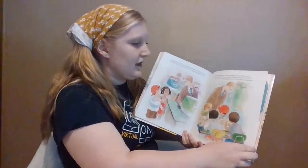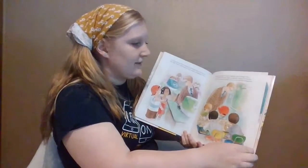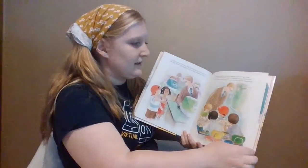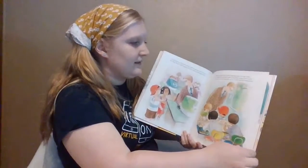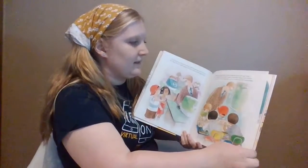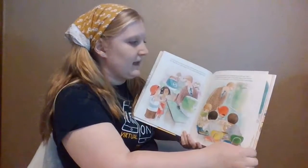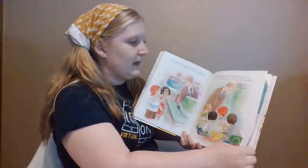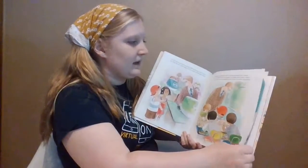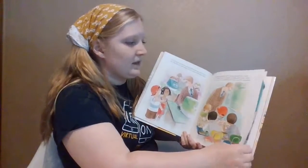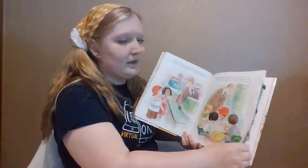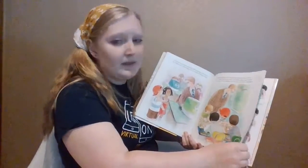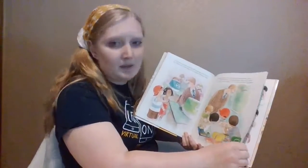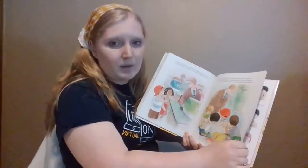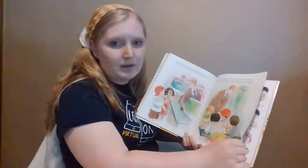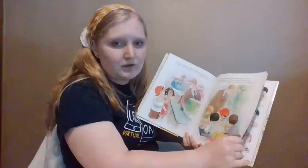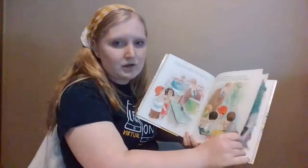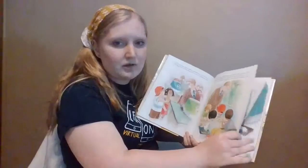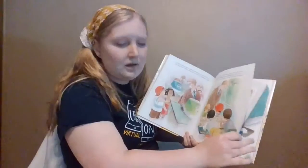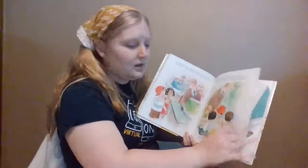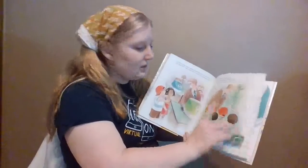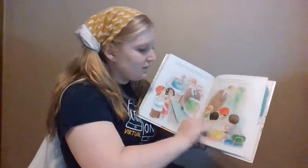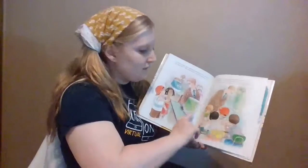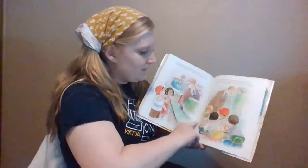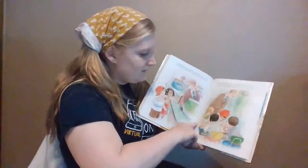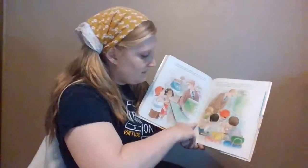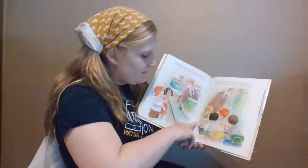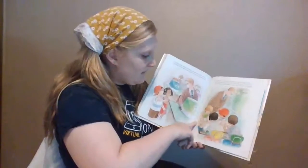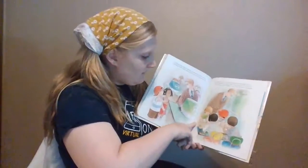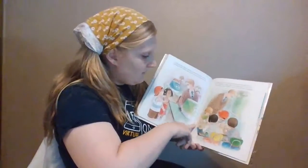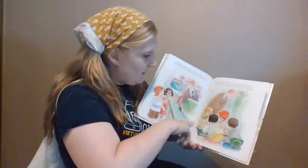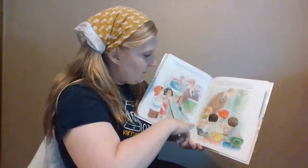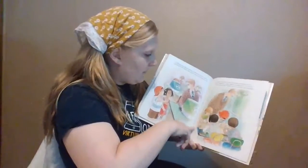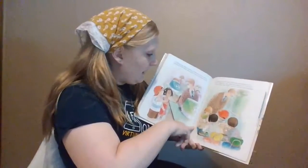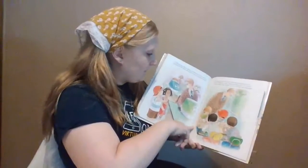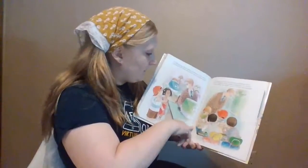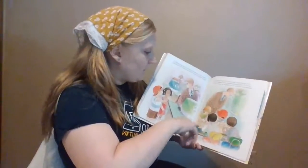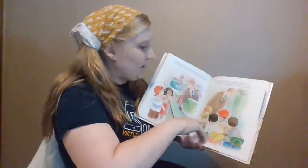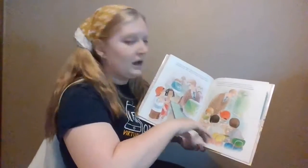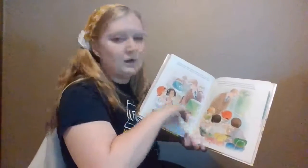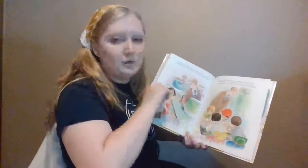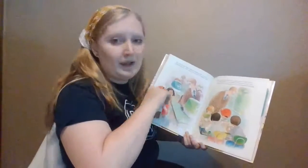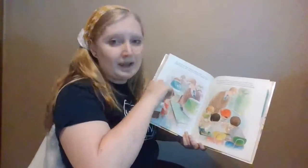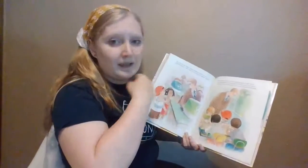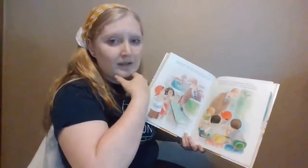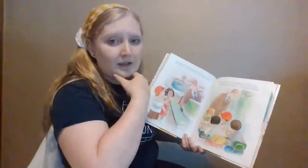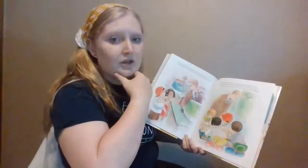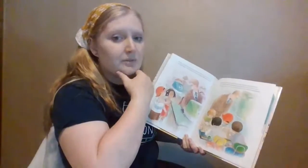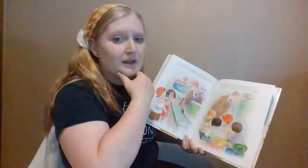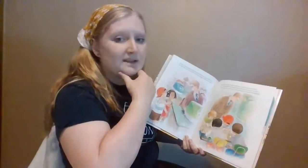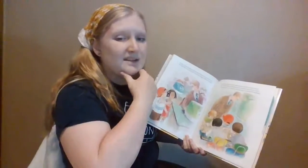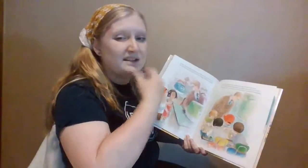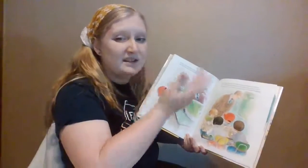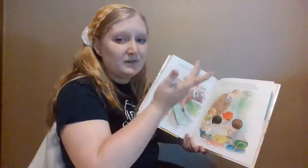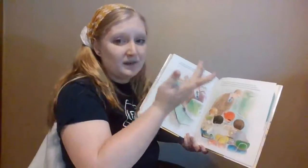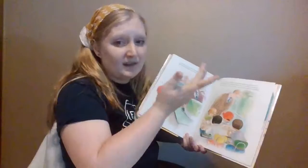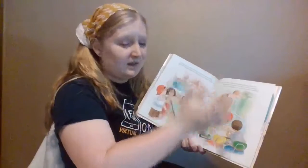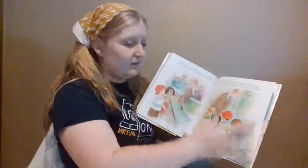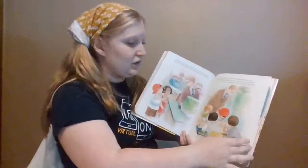as it is like another language. So deaf people have to learn how to write English because it's a different